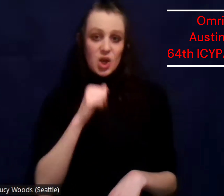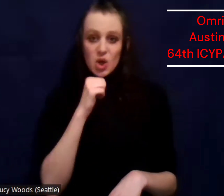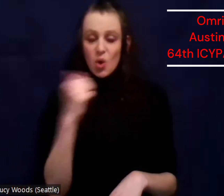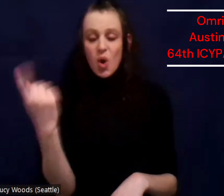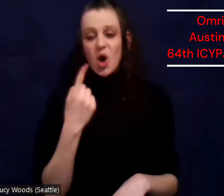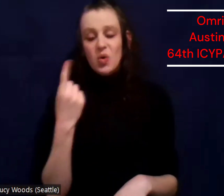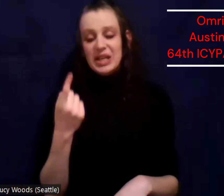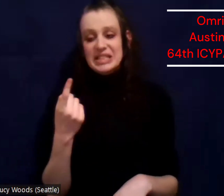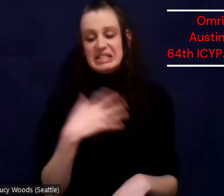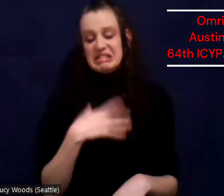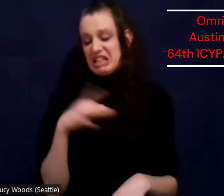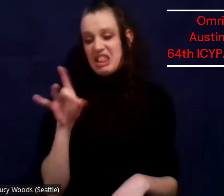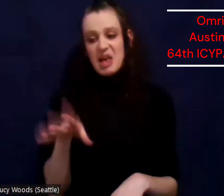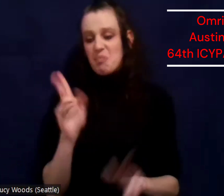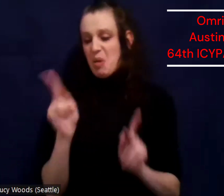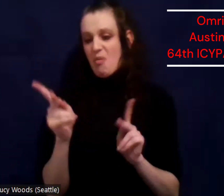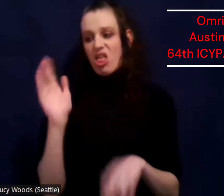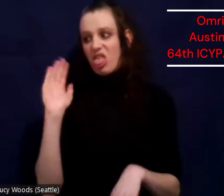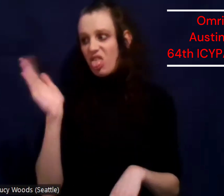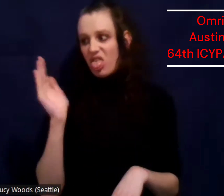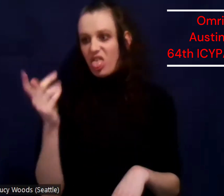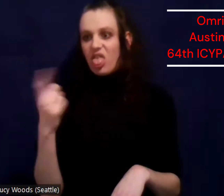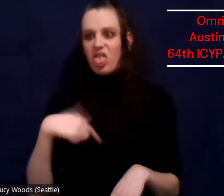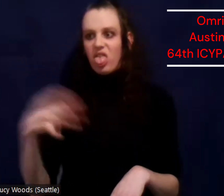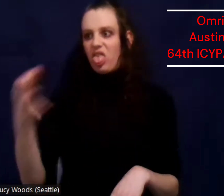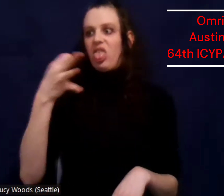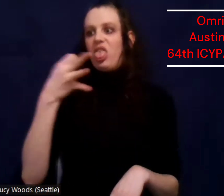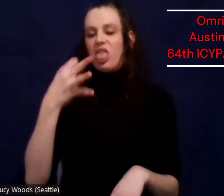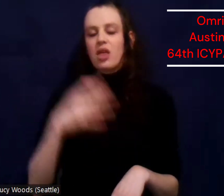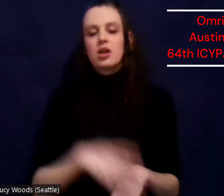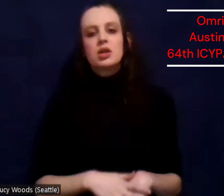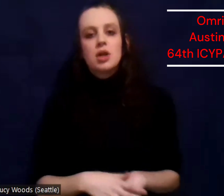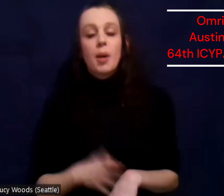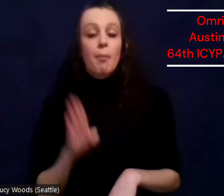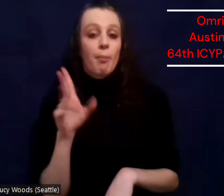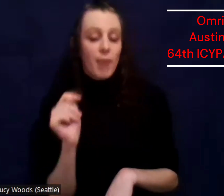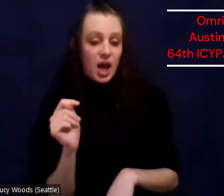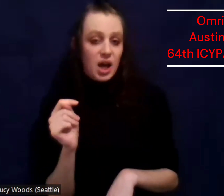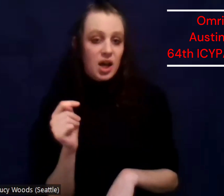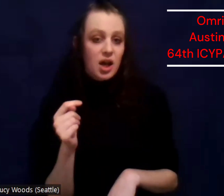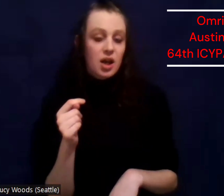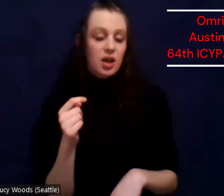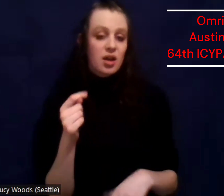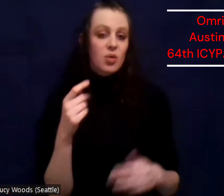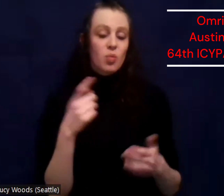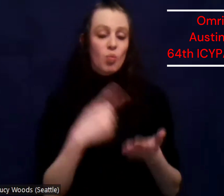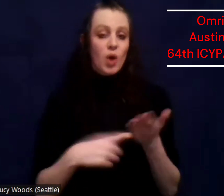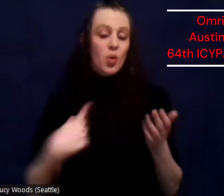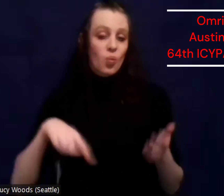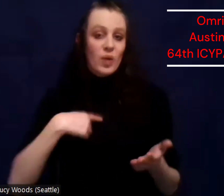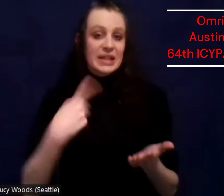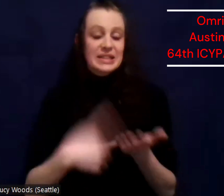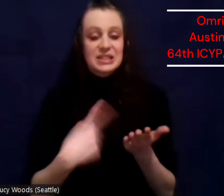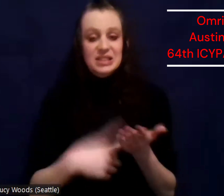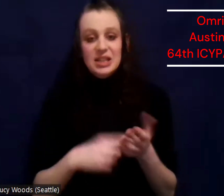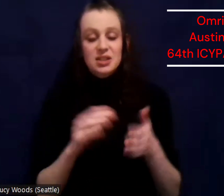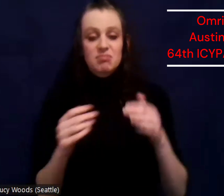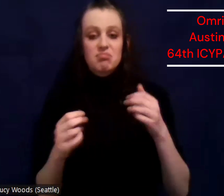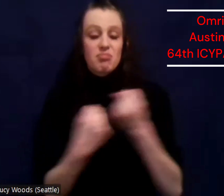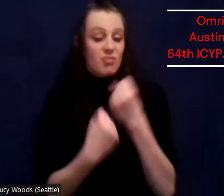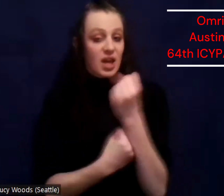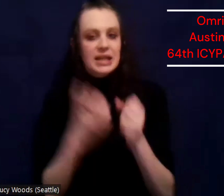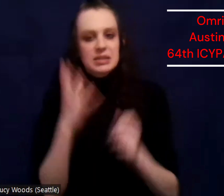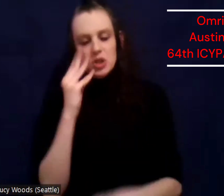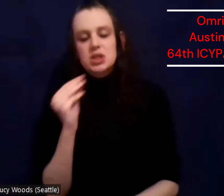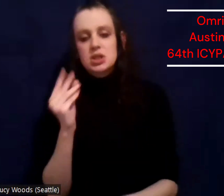us. But what we have related is based upon experience, some of it painful. We